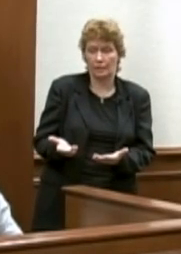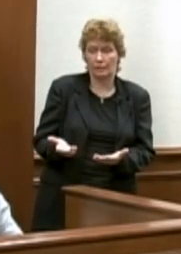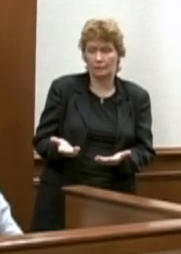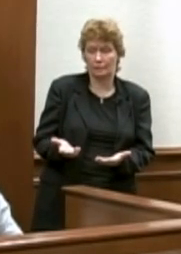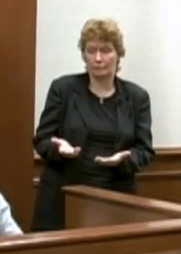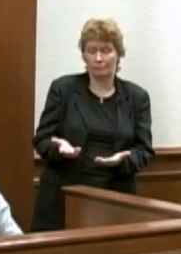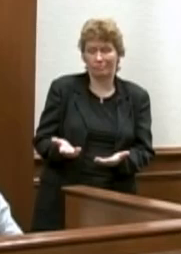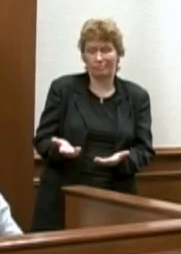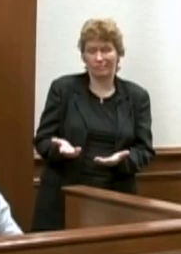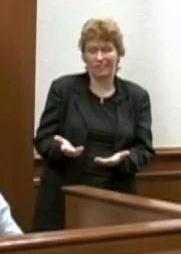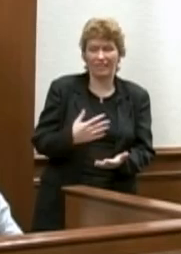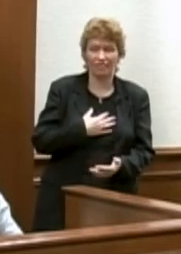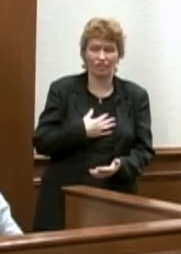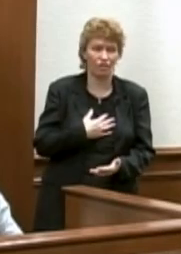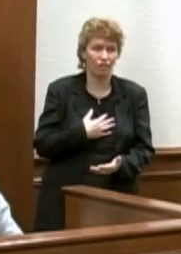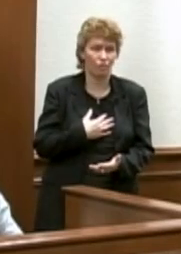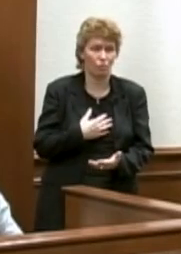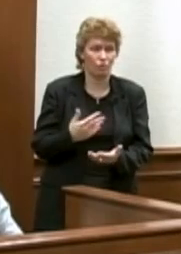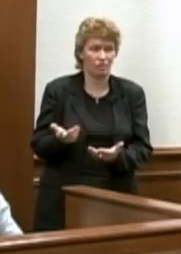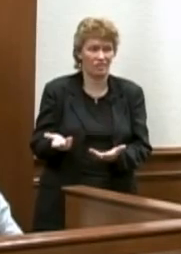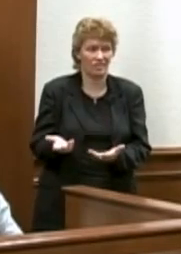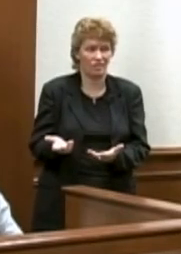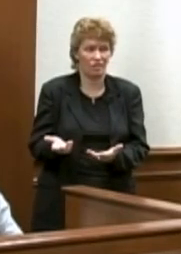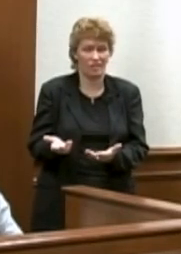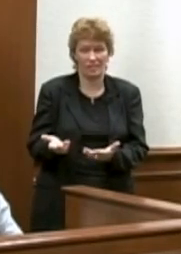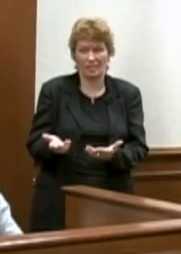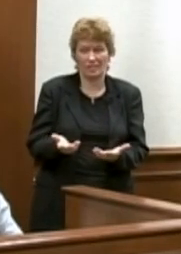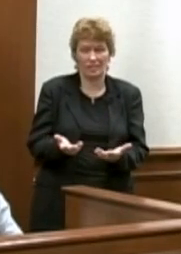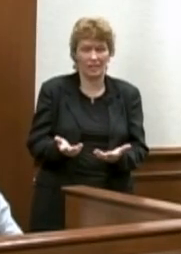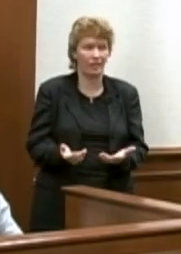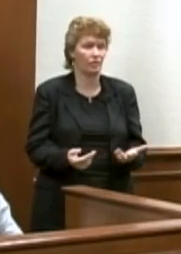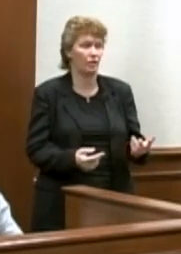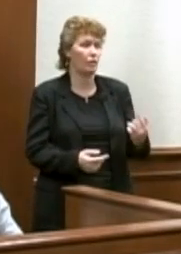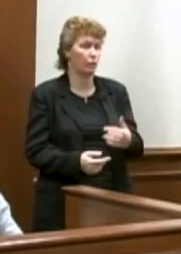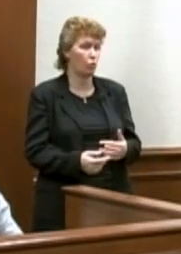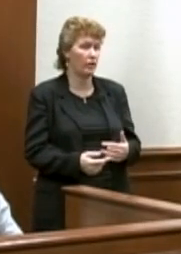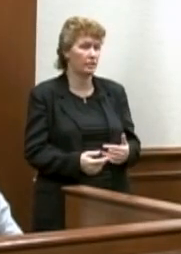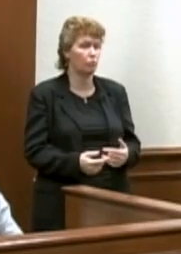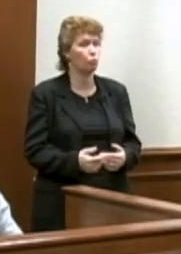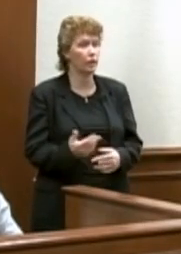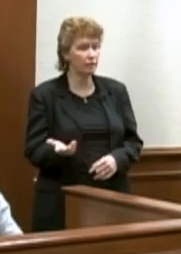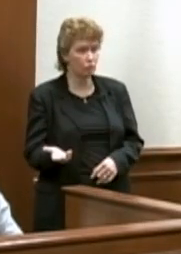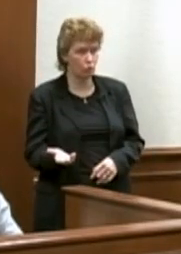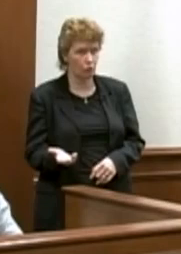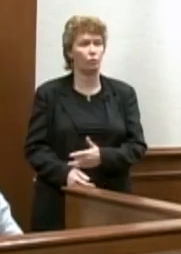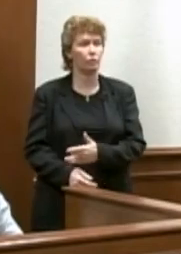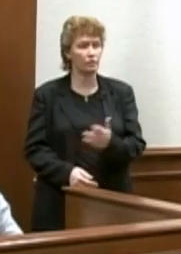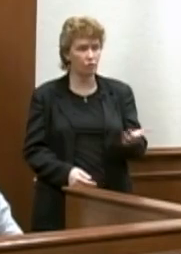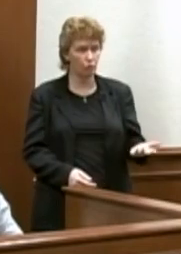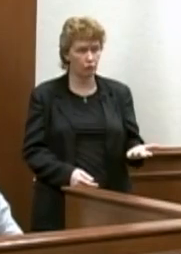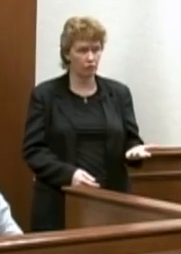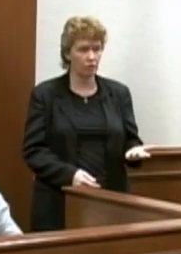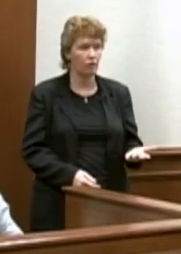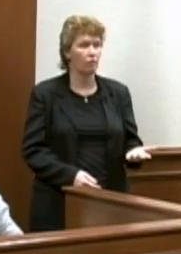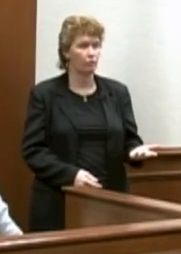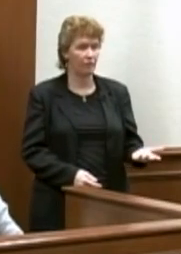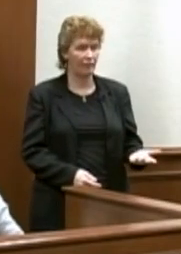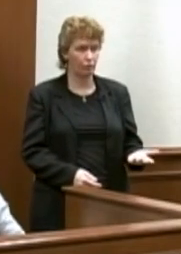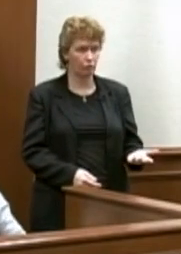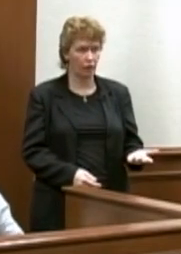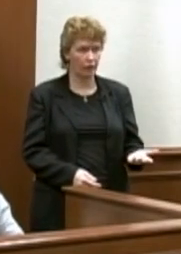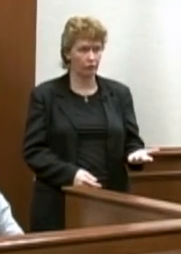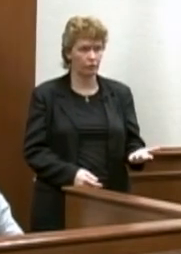field, and I kind of felt sorry for the horse since I got a request to rent the horse. I rented the horse